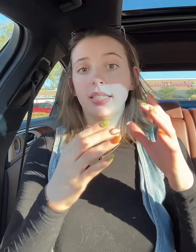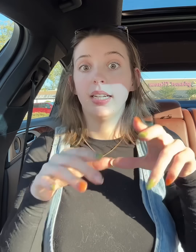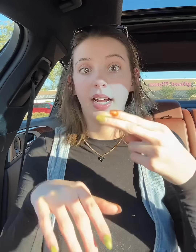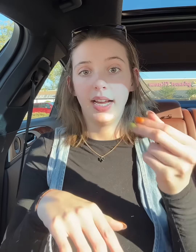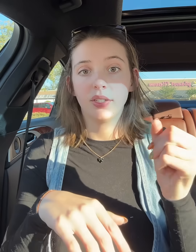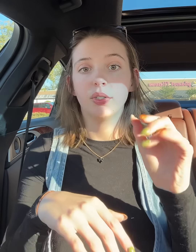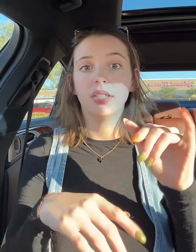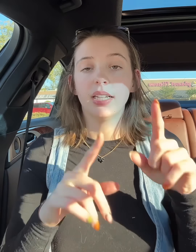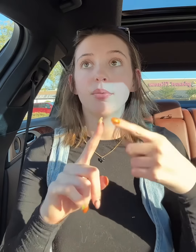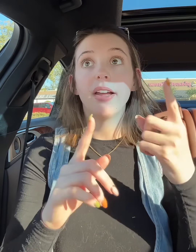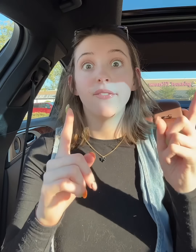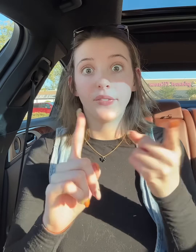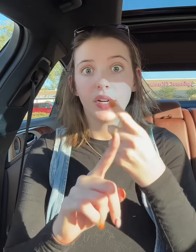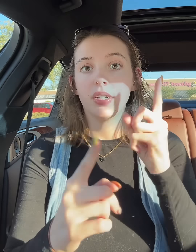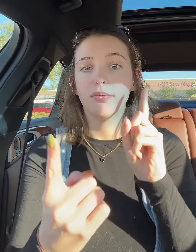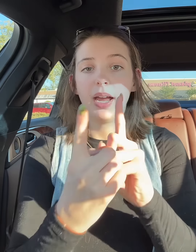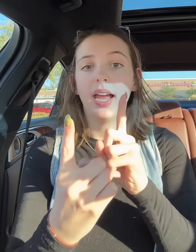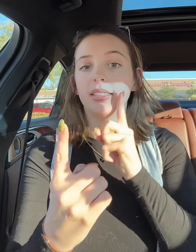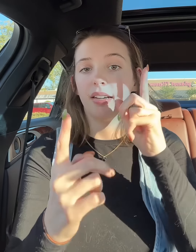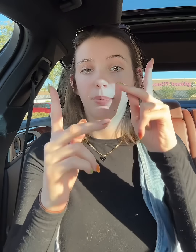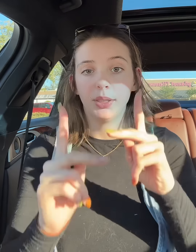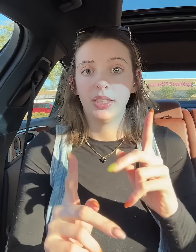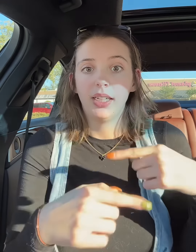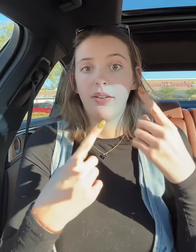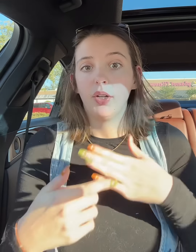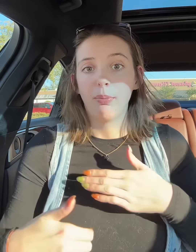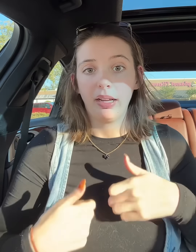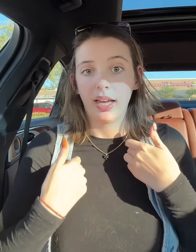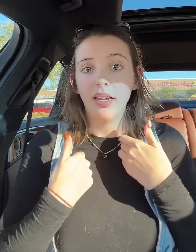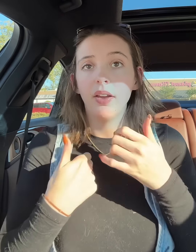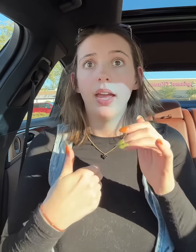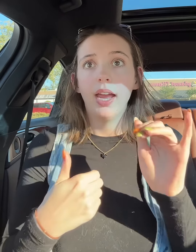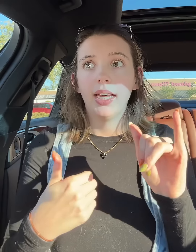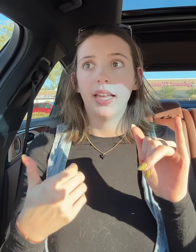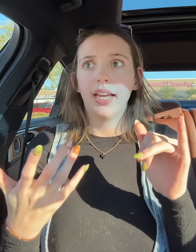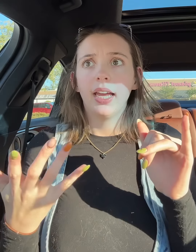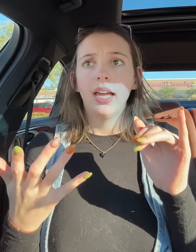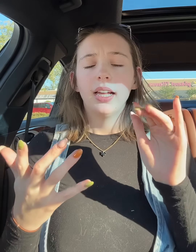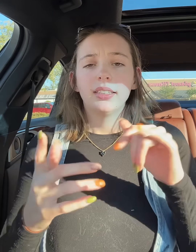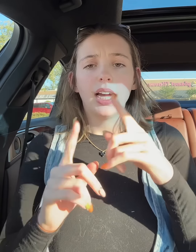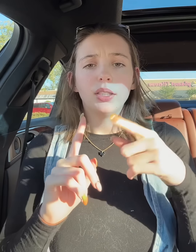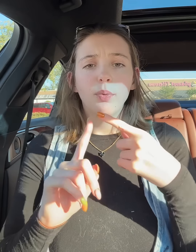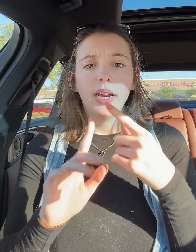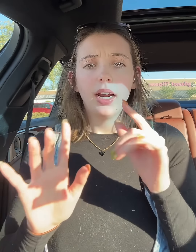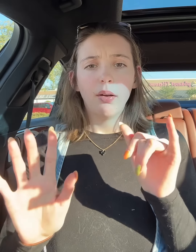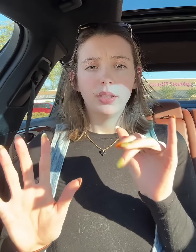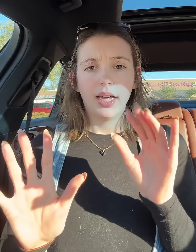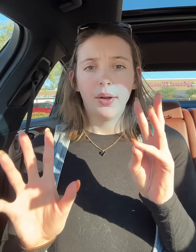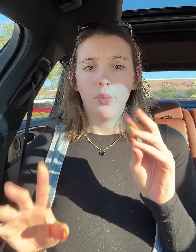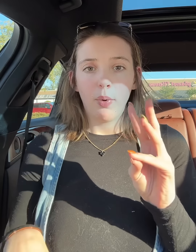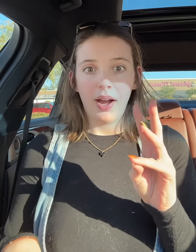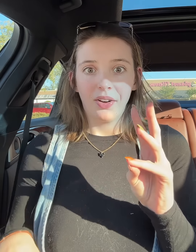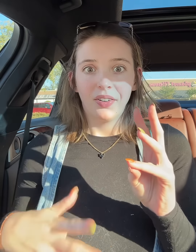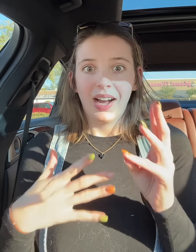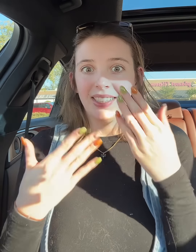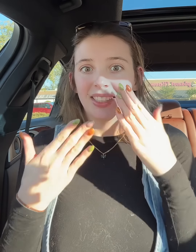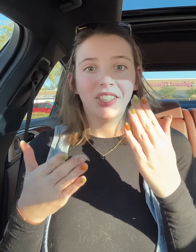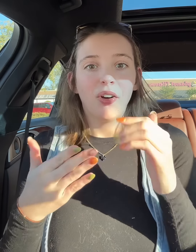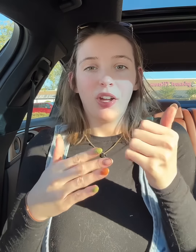in high school, and that's when I first met a deaf person ever in my life. And that's when I was like, wow, I didn't know other